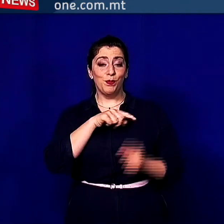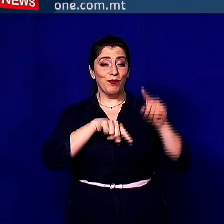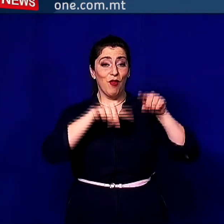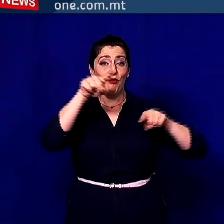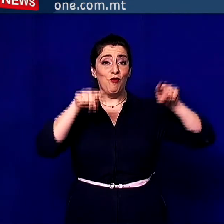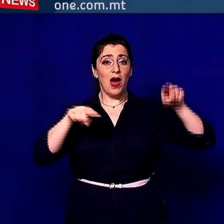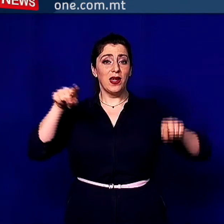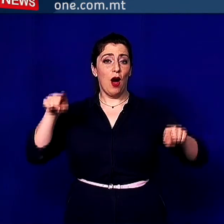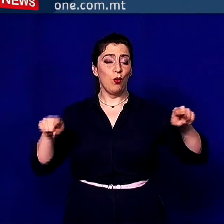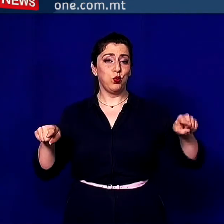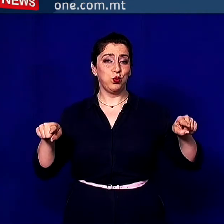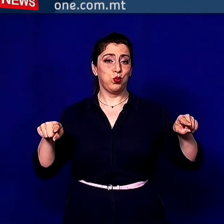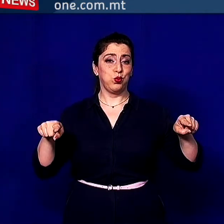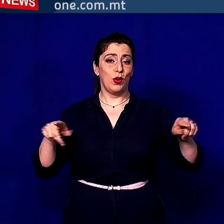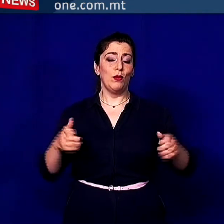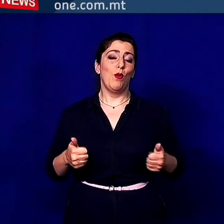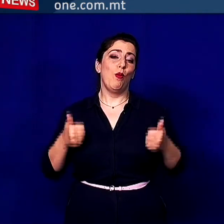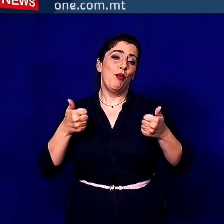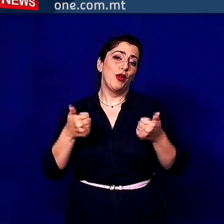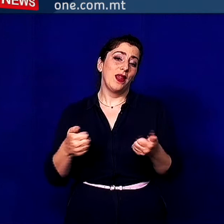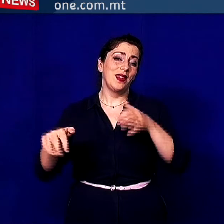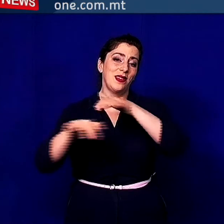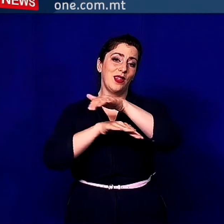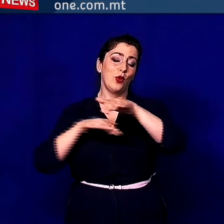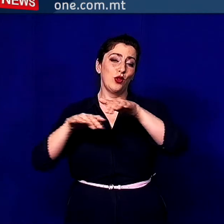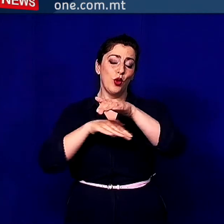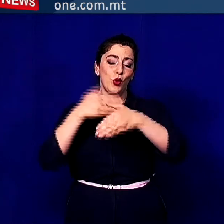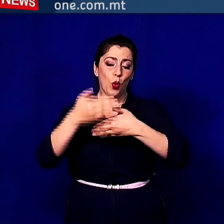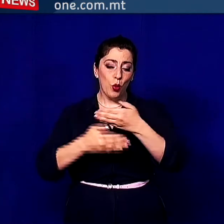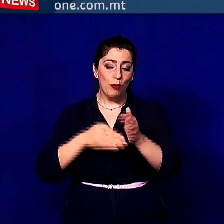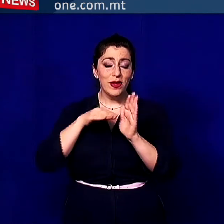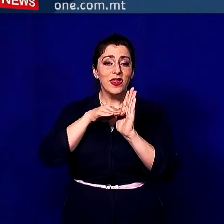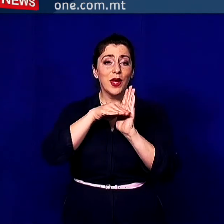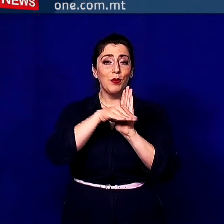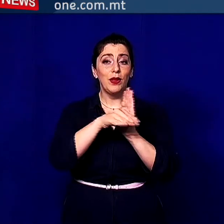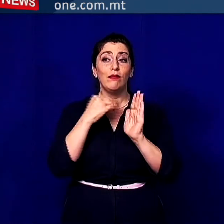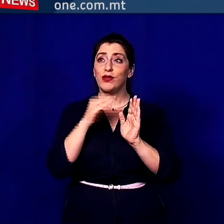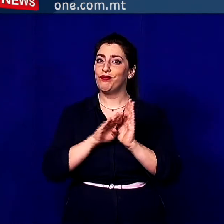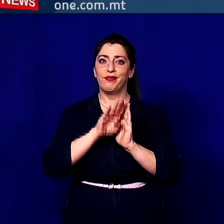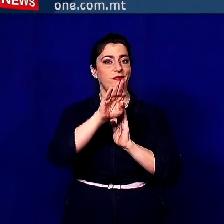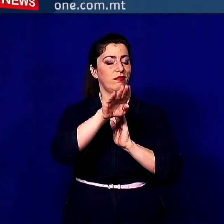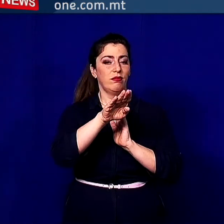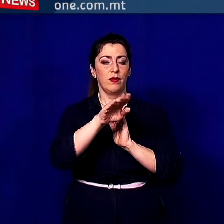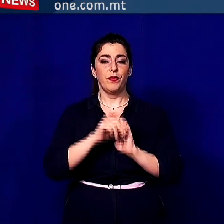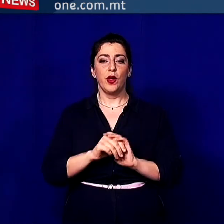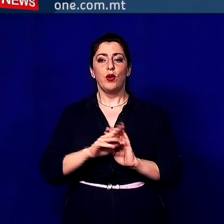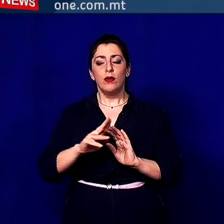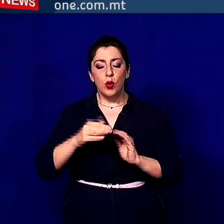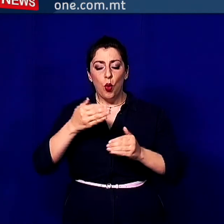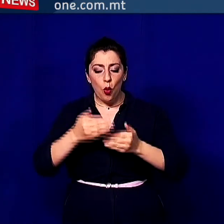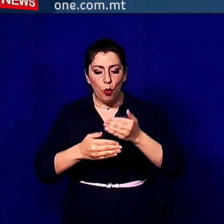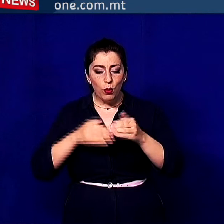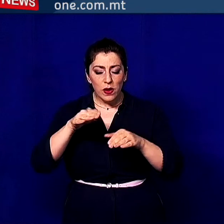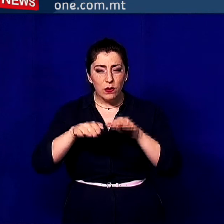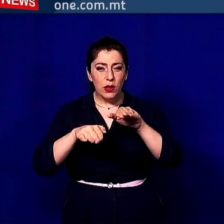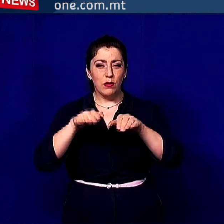nżommu s-sitwazzjoni stabbli. Ħalli bekk aħna nkunu nistgħu nibqgħu mixjin il qudiem u naraw li s-sitwazzjoni tibqa' stabbli ħalli